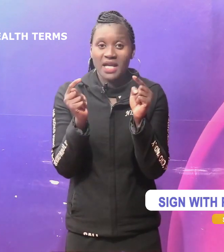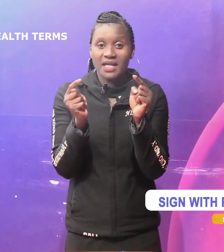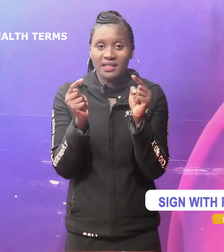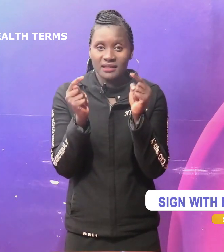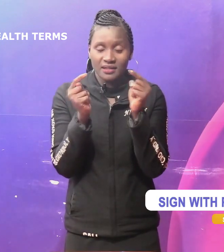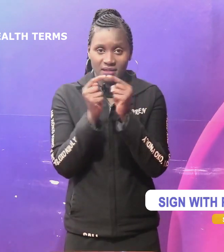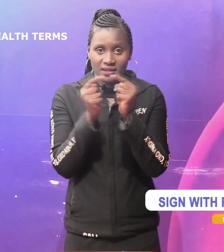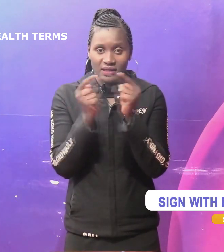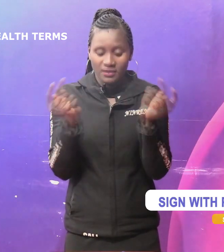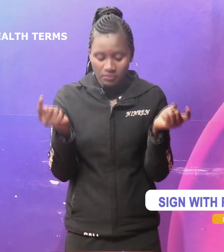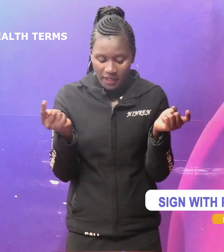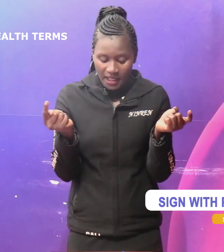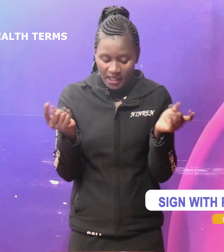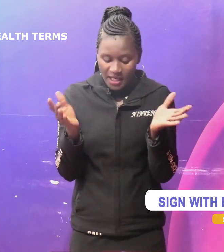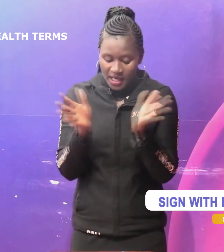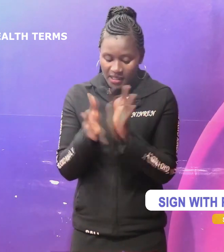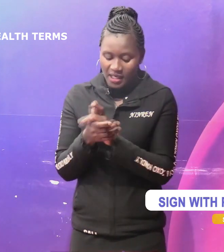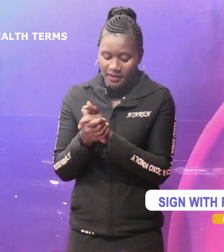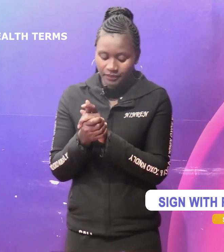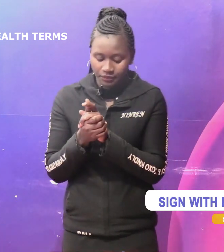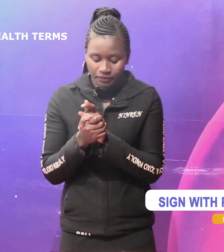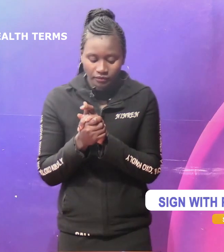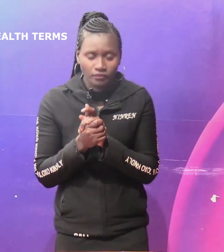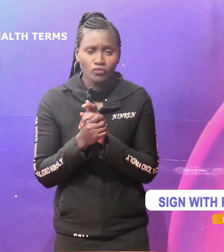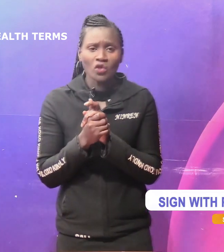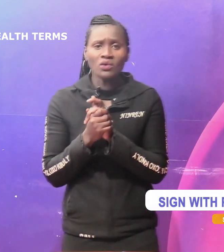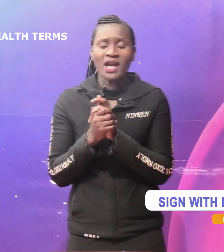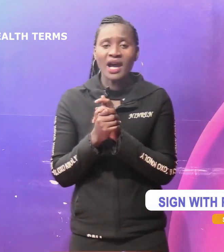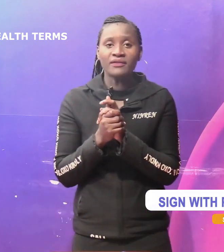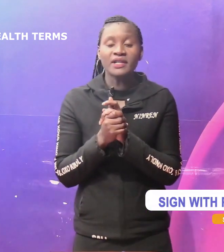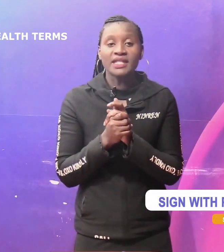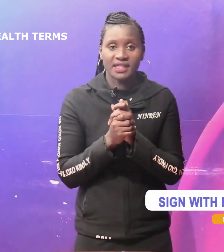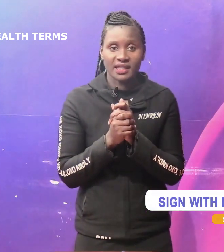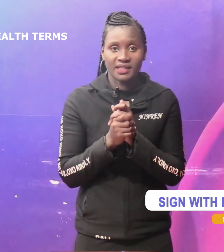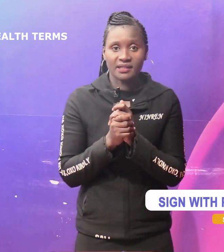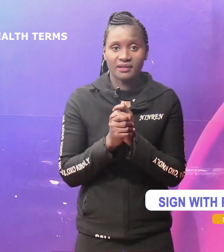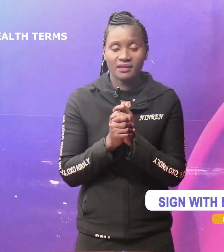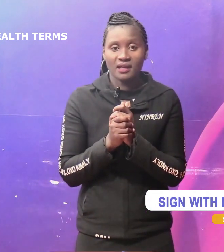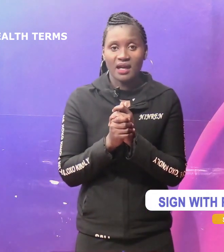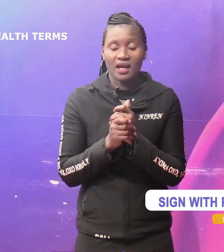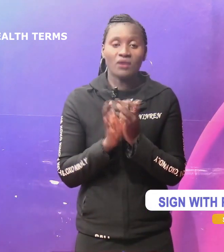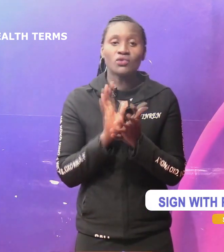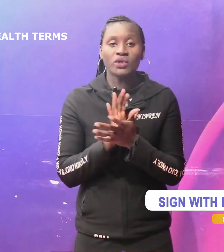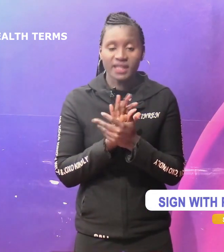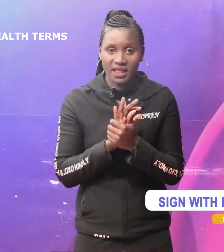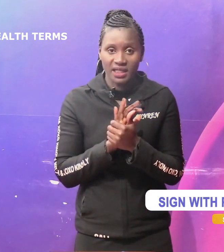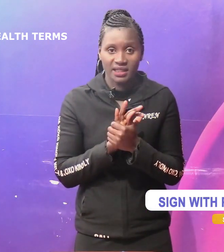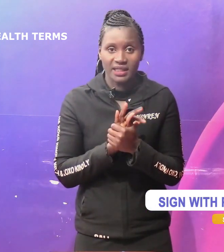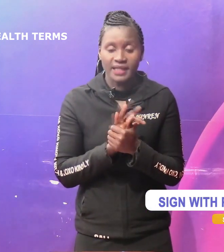Pain. Yeah. Pain. And then we have test. How do we sign it?